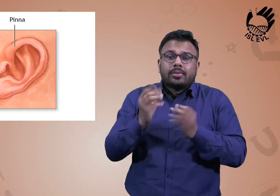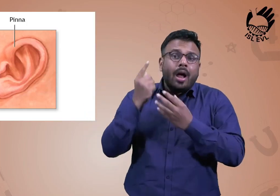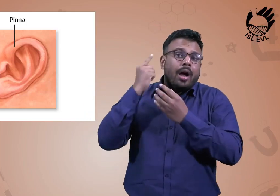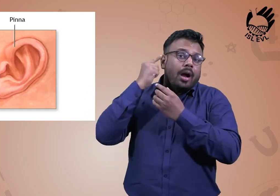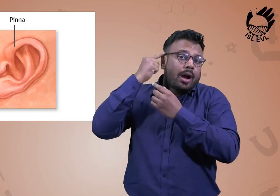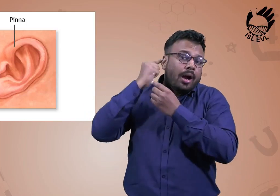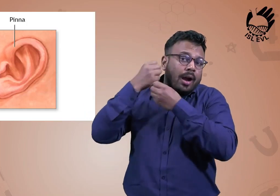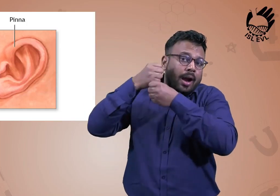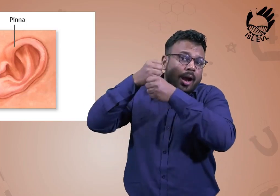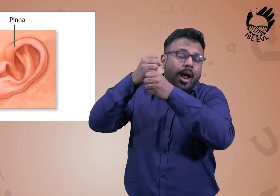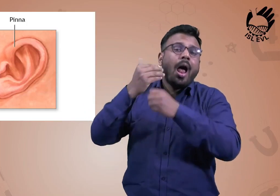talking, birds.